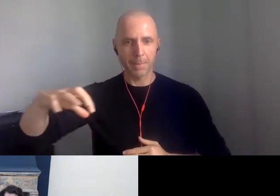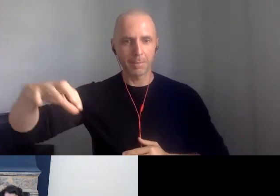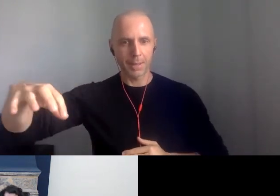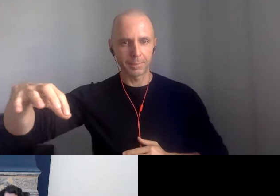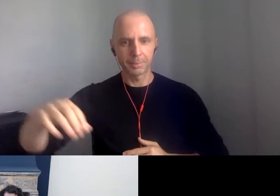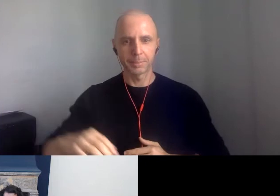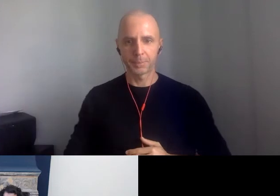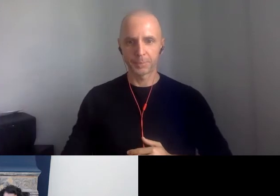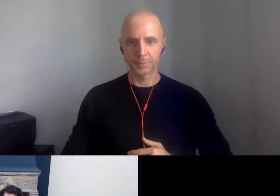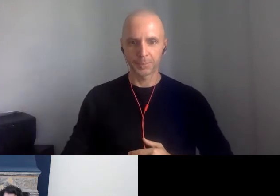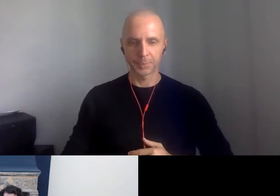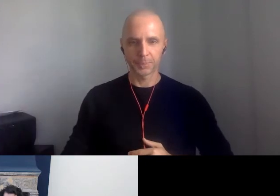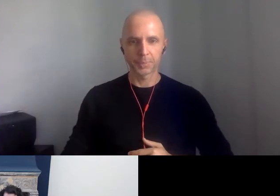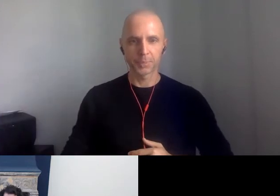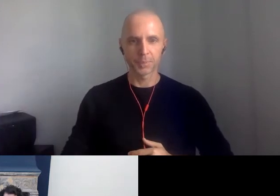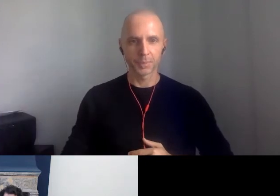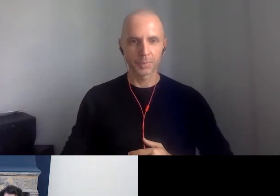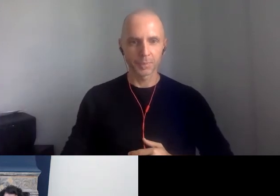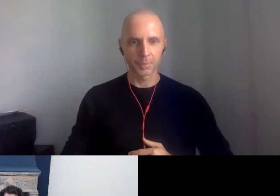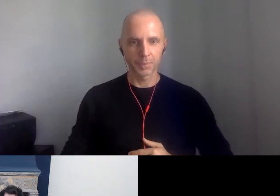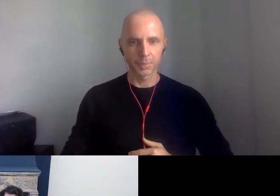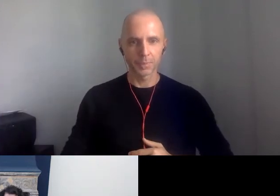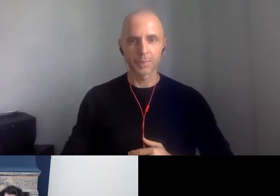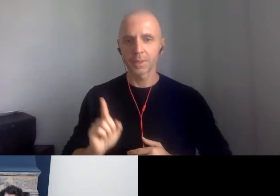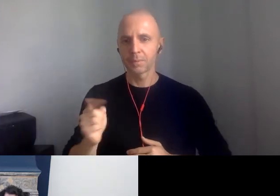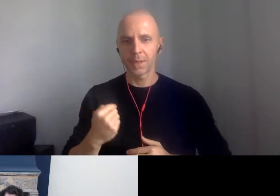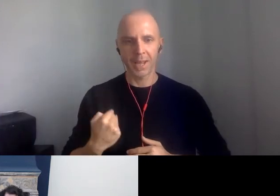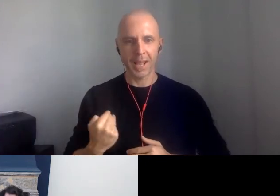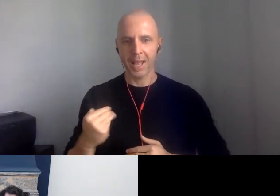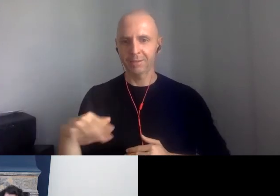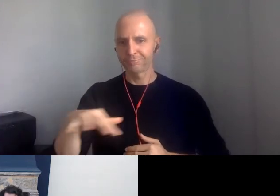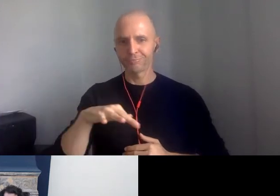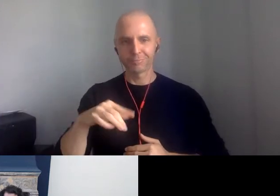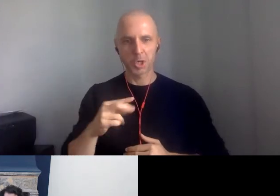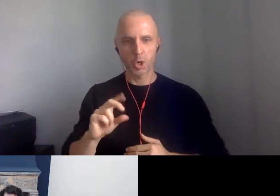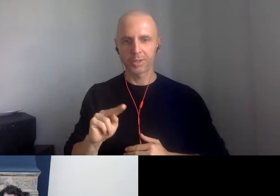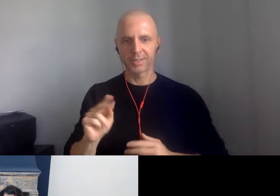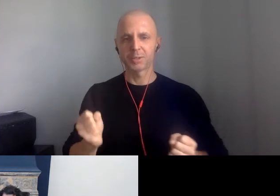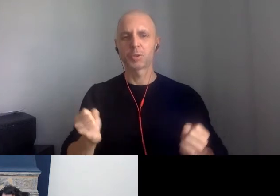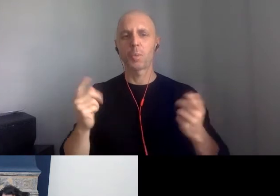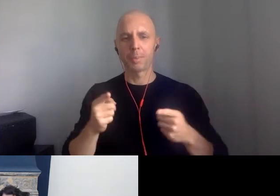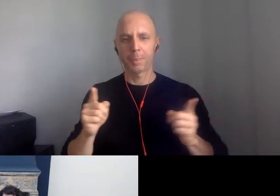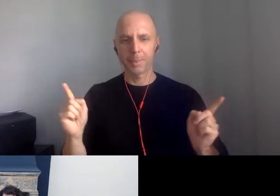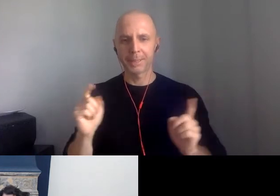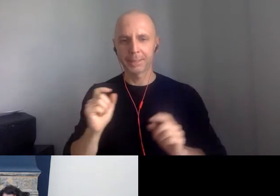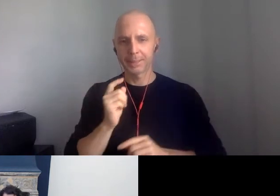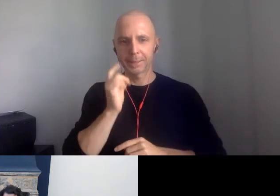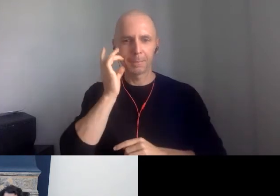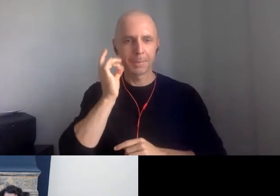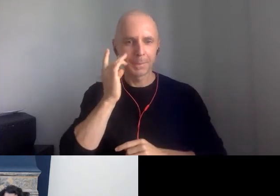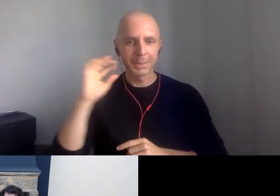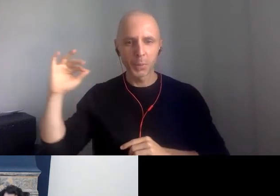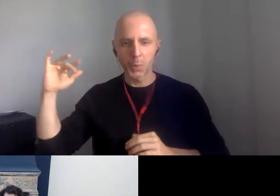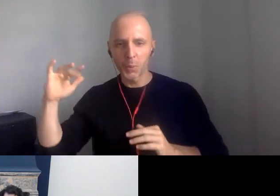The butterfly garden attracts pollinators from far and wide. The shady or azalea garden is